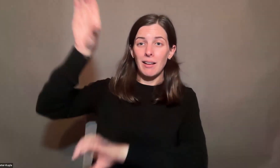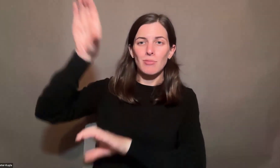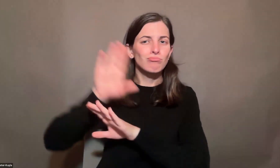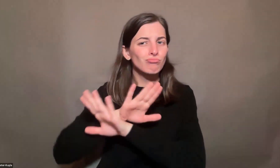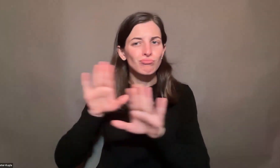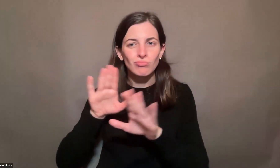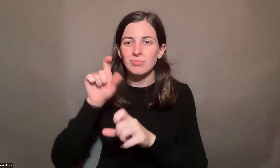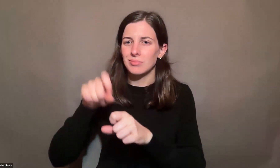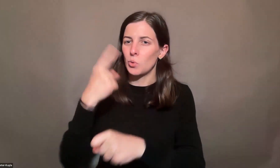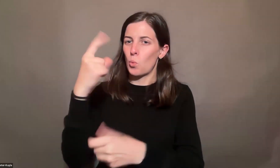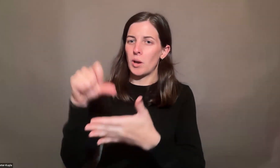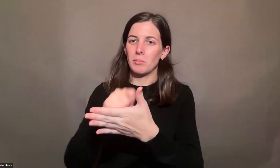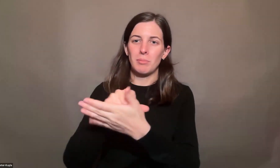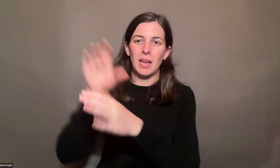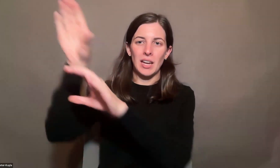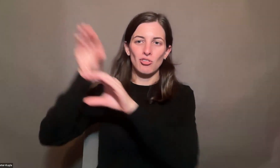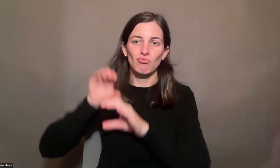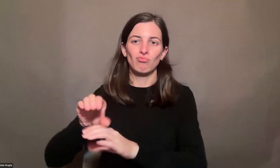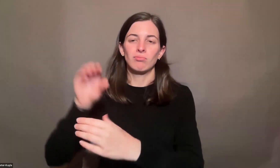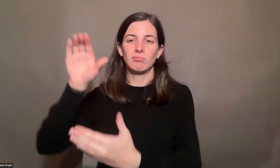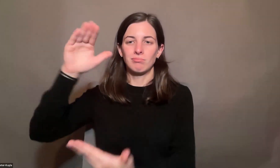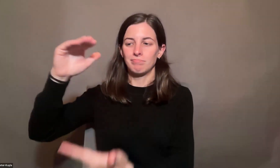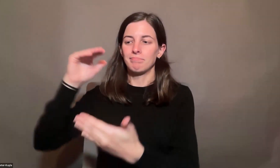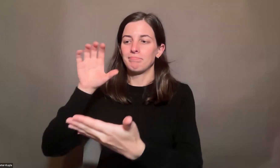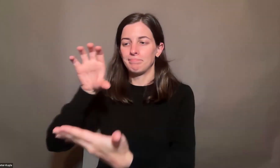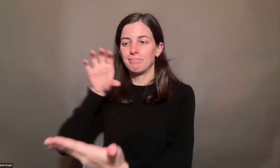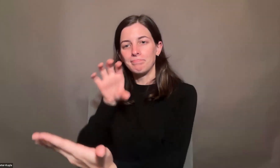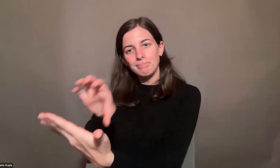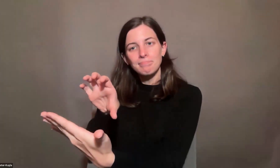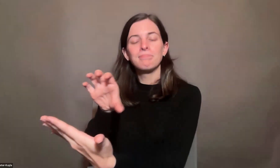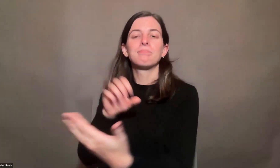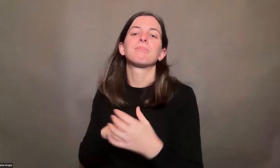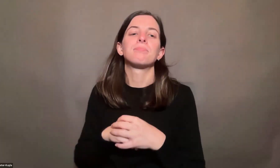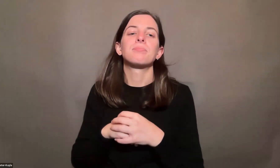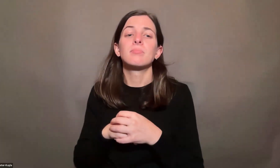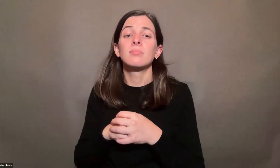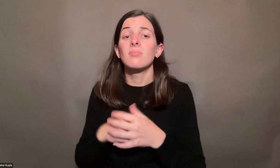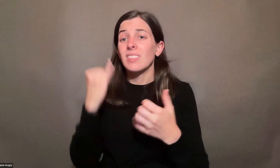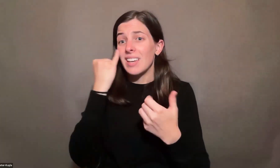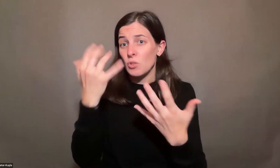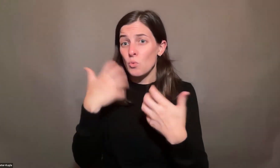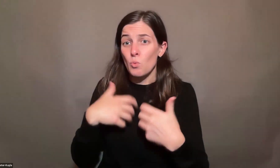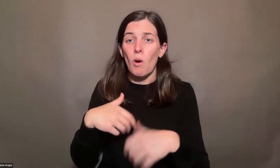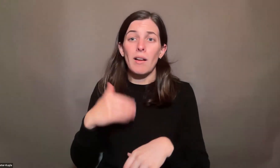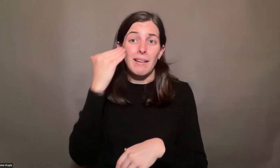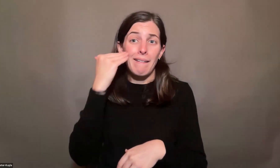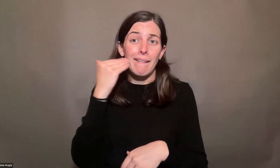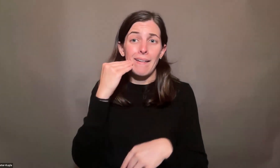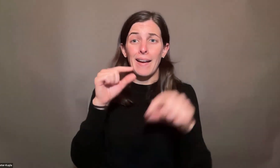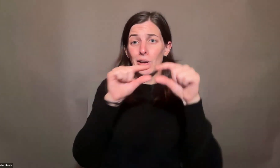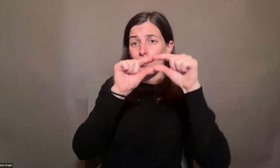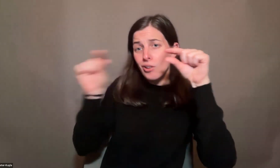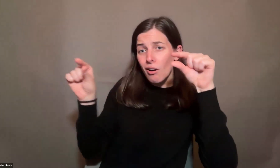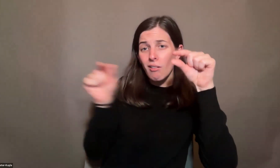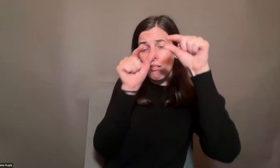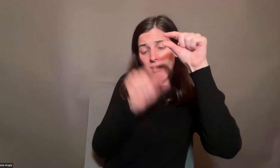header row, and most of the time that works, but you might want a header column, or you might want a row and a column. There's no necessarily right or wrong with